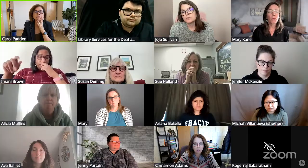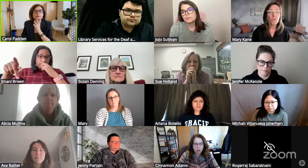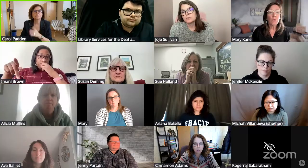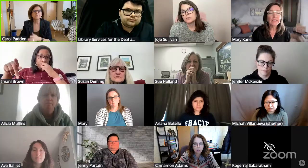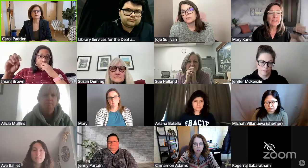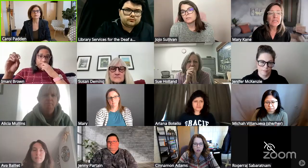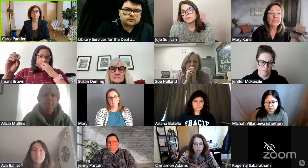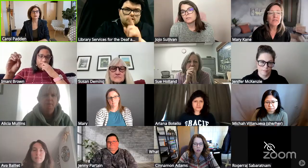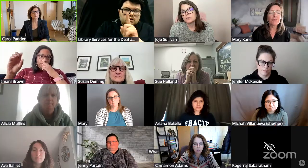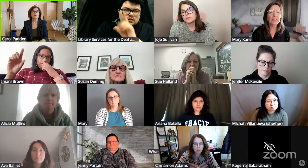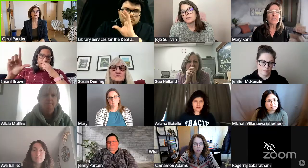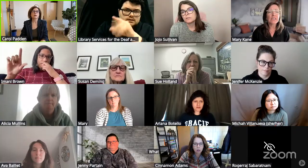What is the difference?